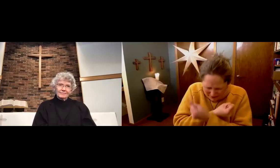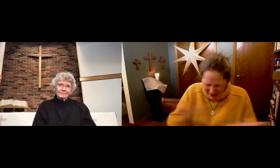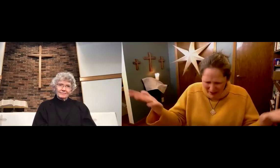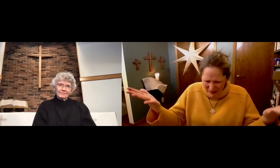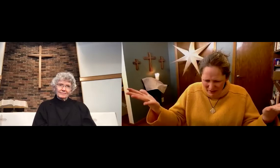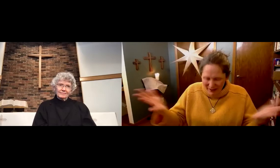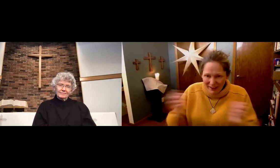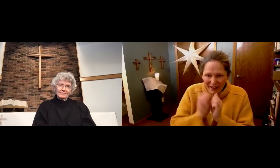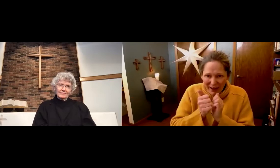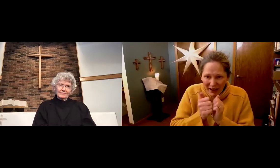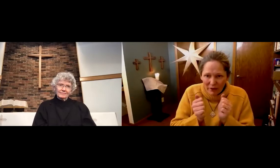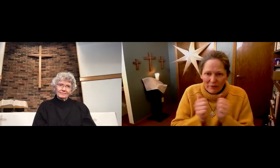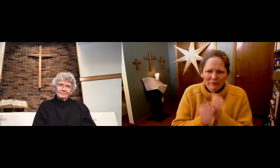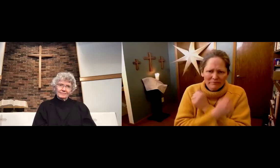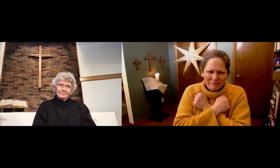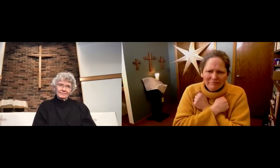source of life